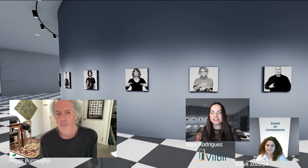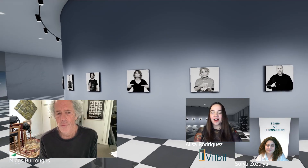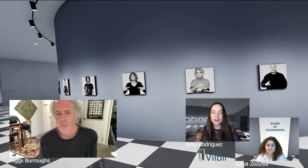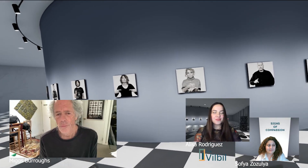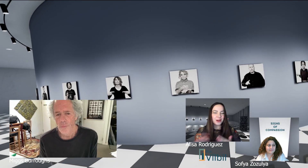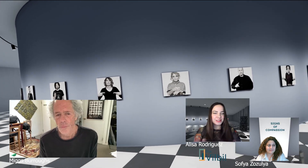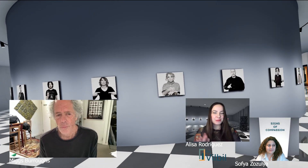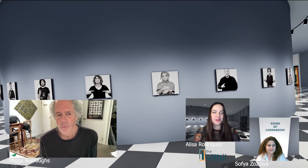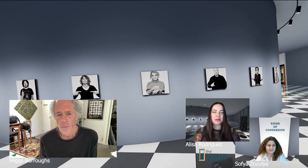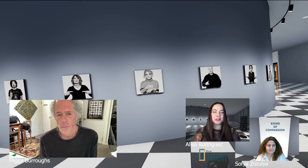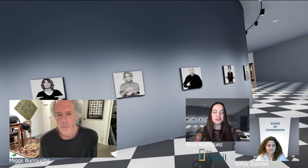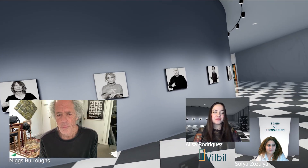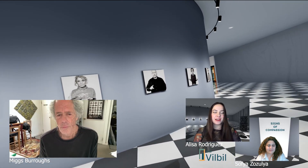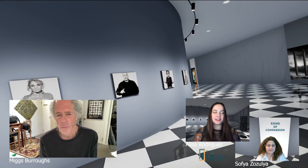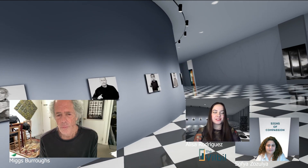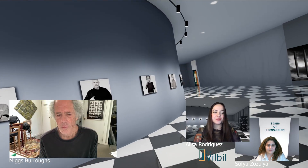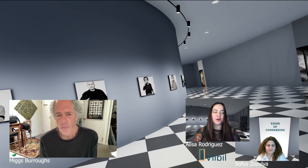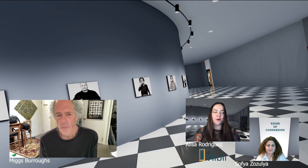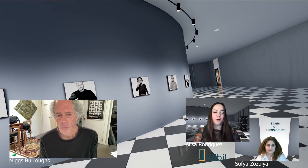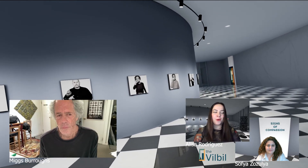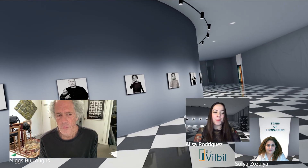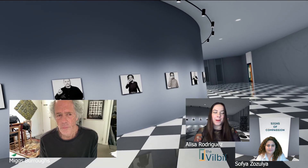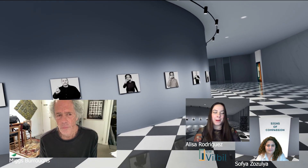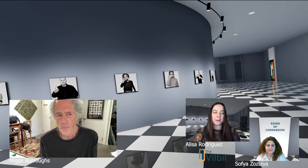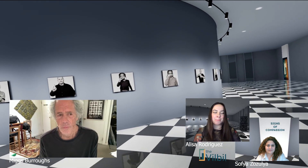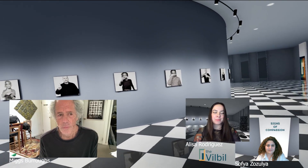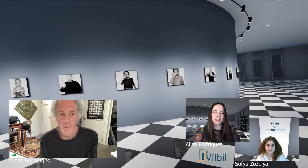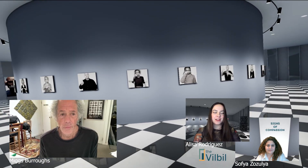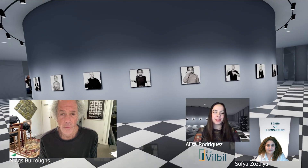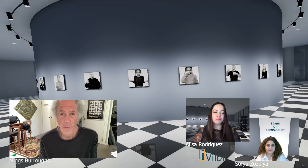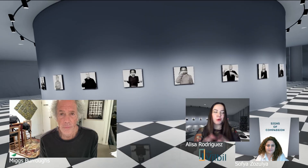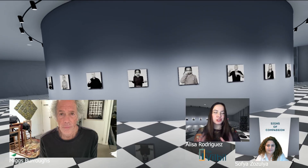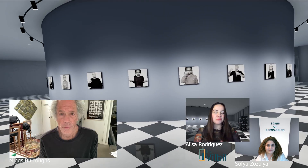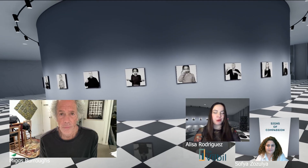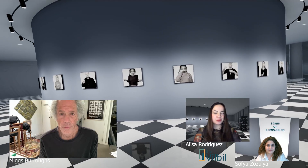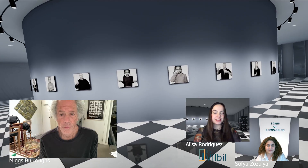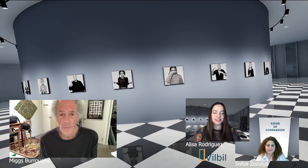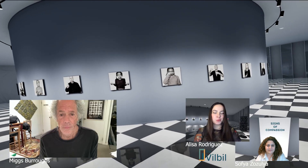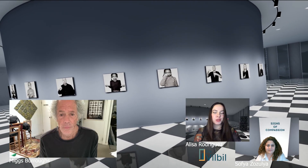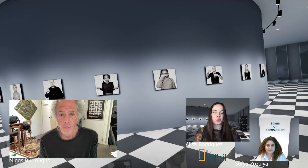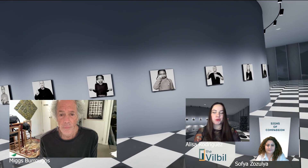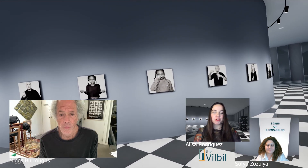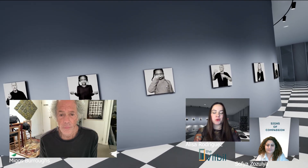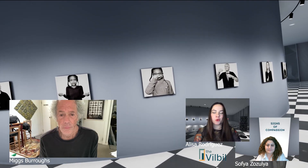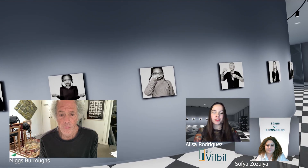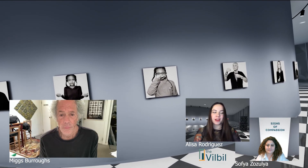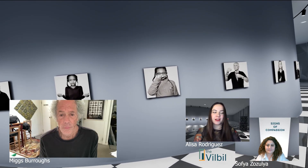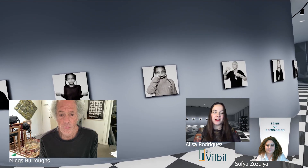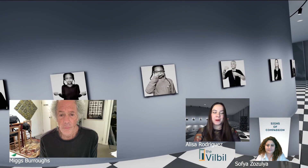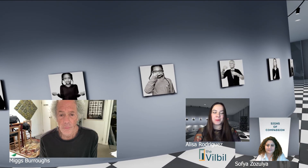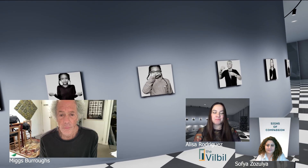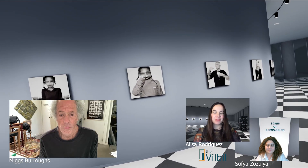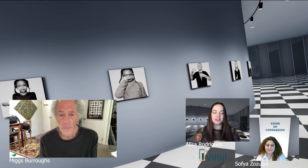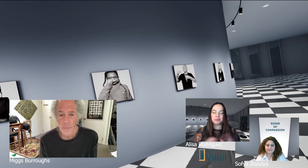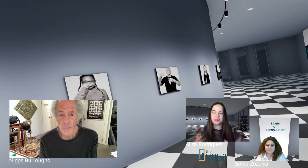I found some information that the whole project process, like when you were recording the